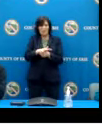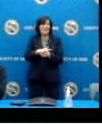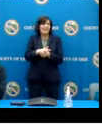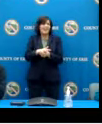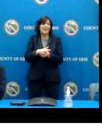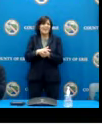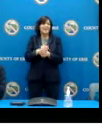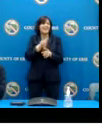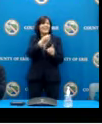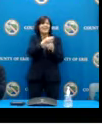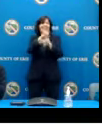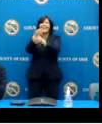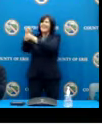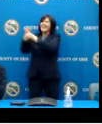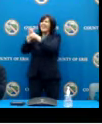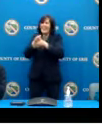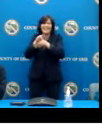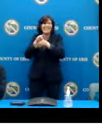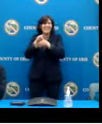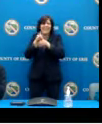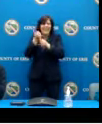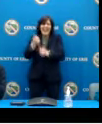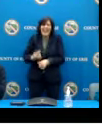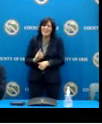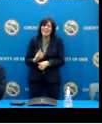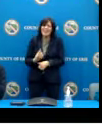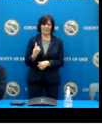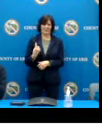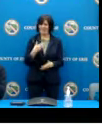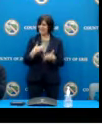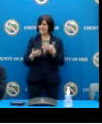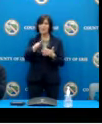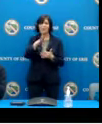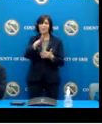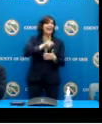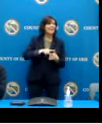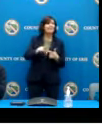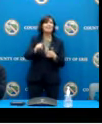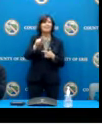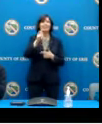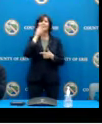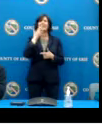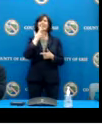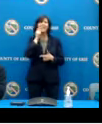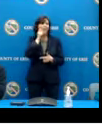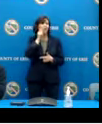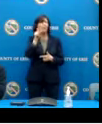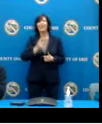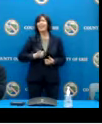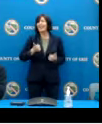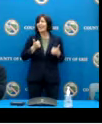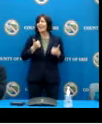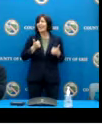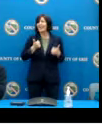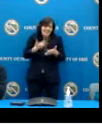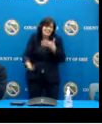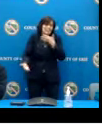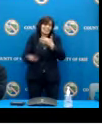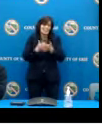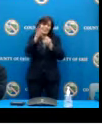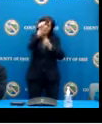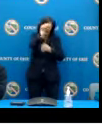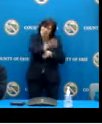be hitting certain areas harder, but anyone can get it. Doesn't matter your age, doesn't matter your race, where you live. We've got COVID-19 cases all